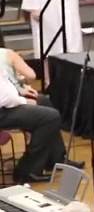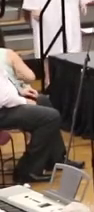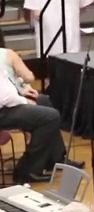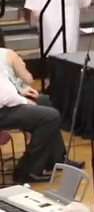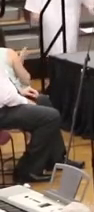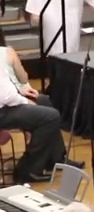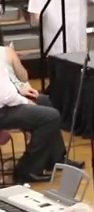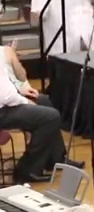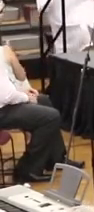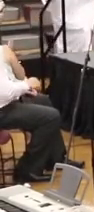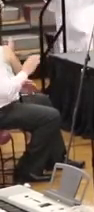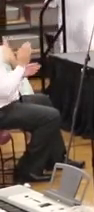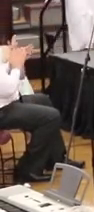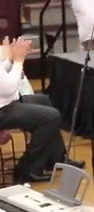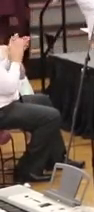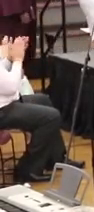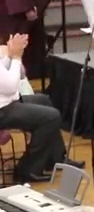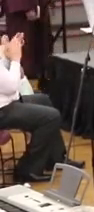Tiara Sunderland.